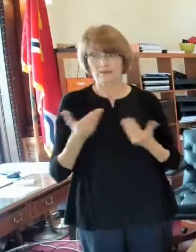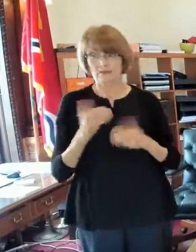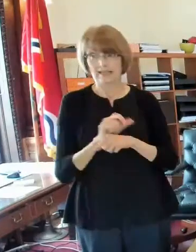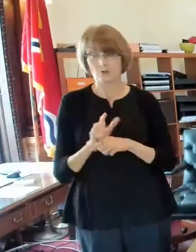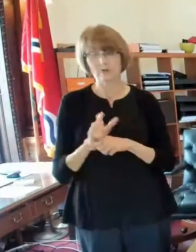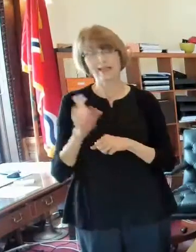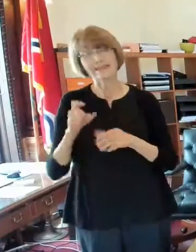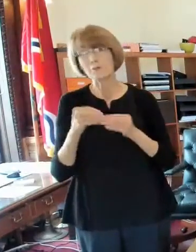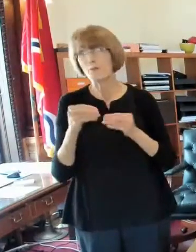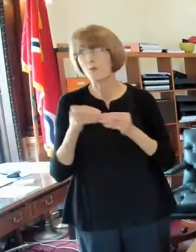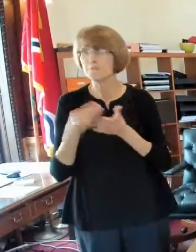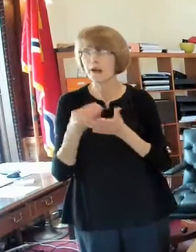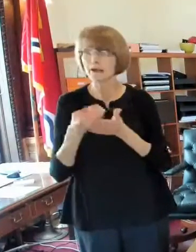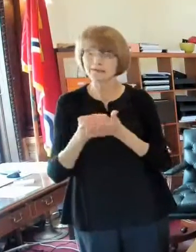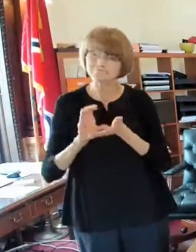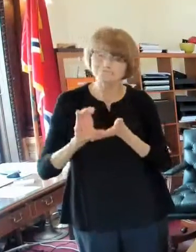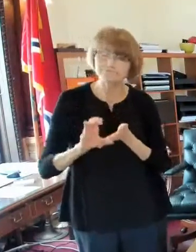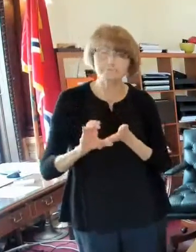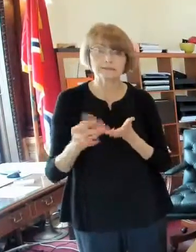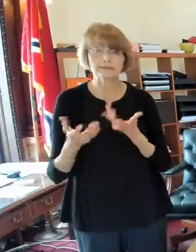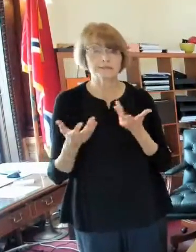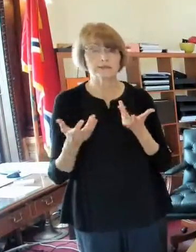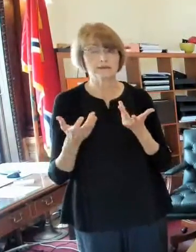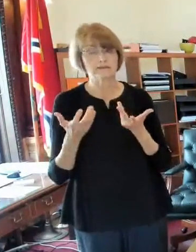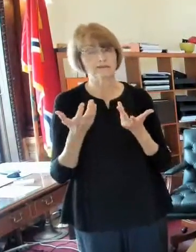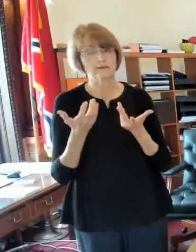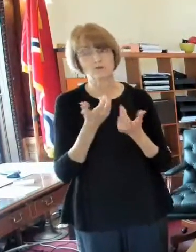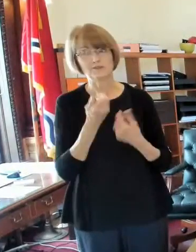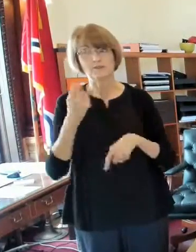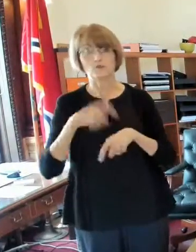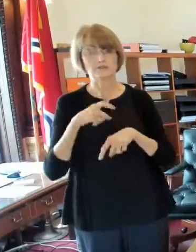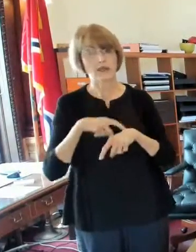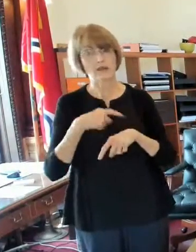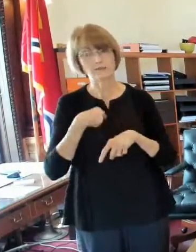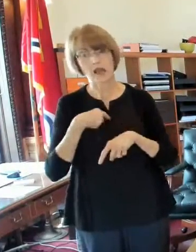additional assistance. I've talked about this several times. I mean, this